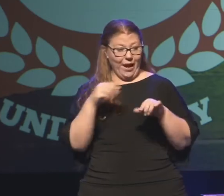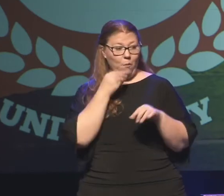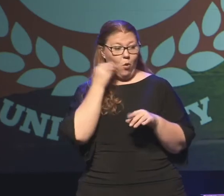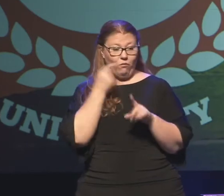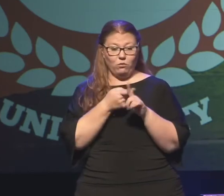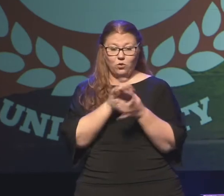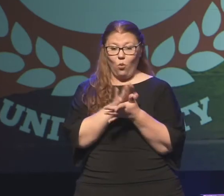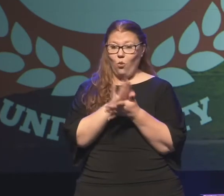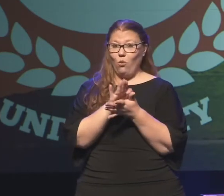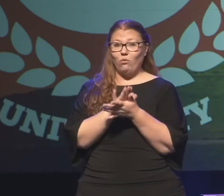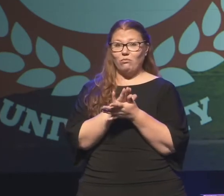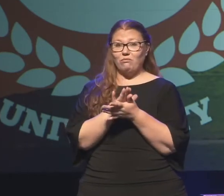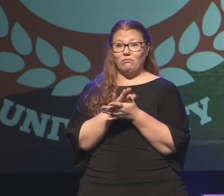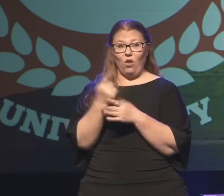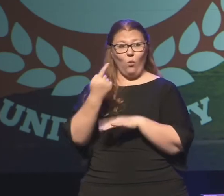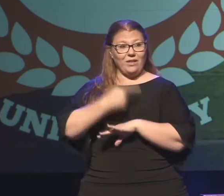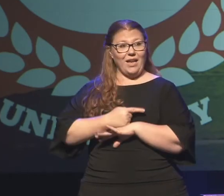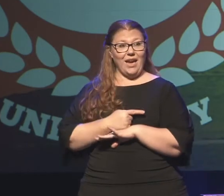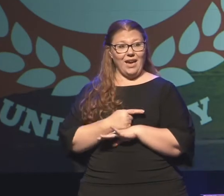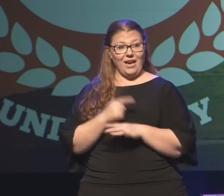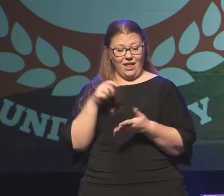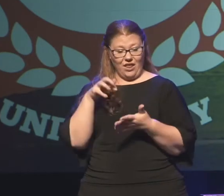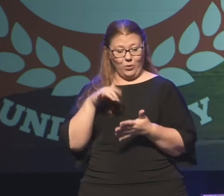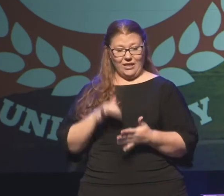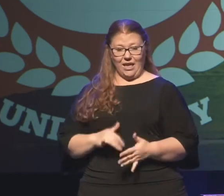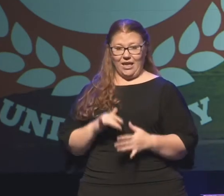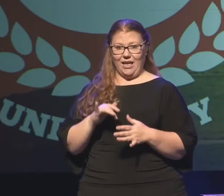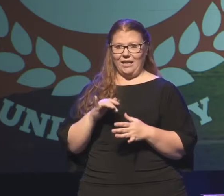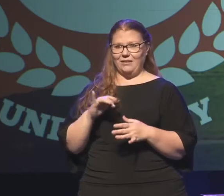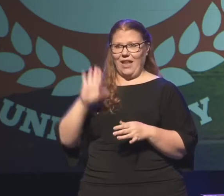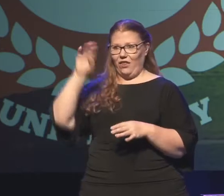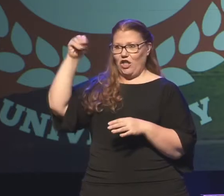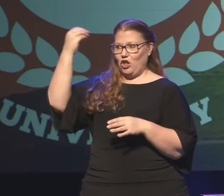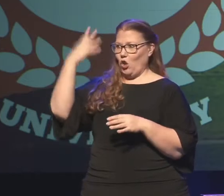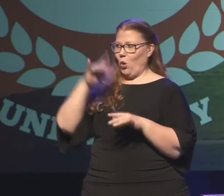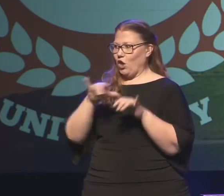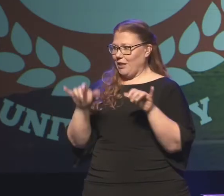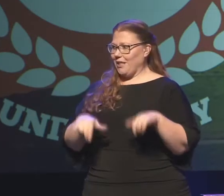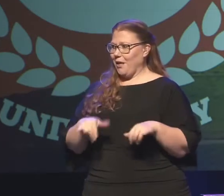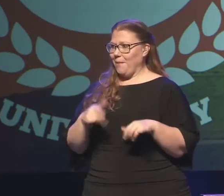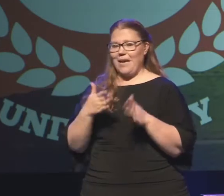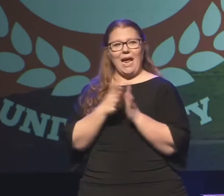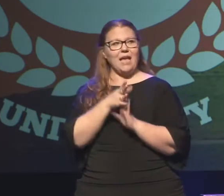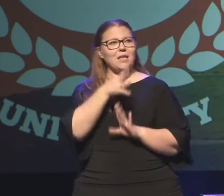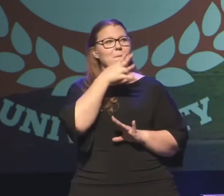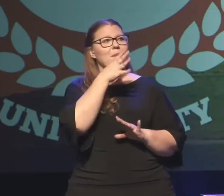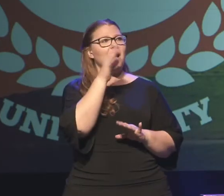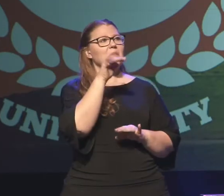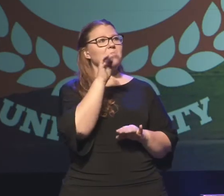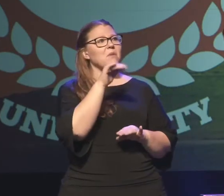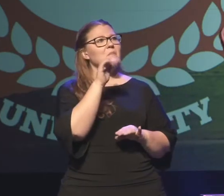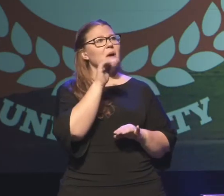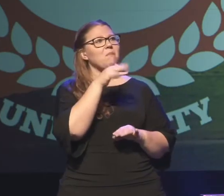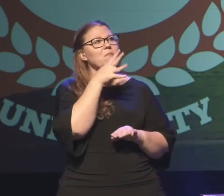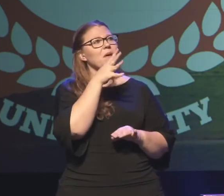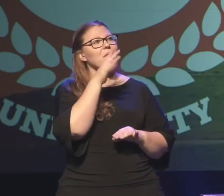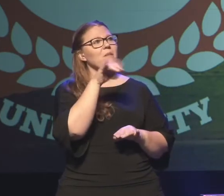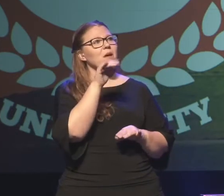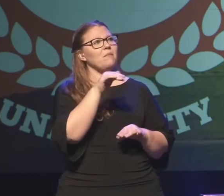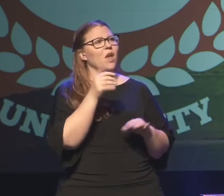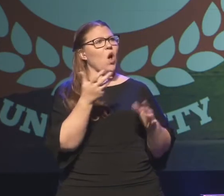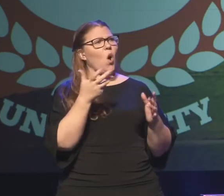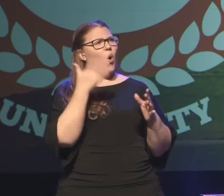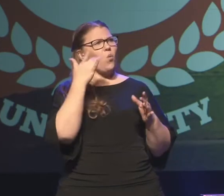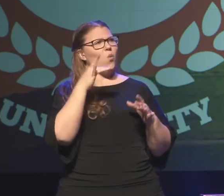and they were studying the solar system. And he asked Mom, because he'd been looking at the maps. He goes, Mom, what holds the